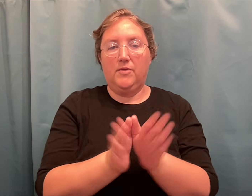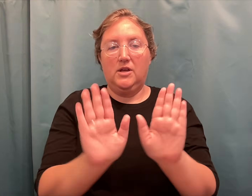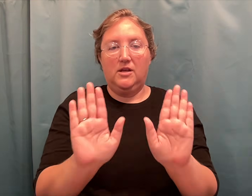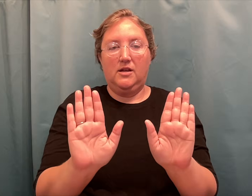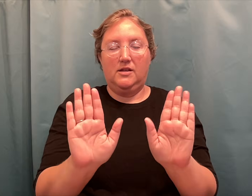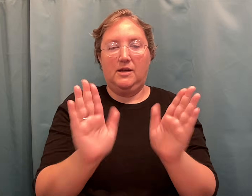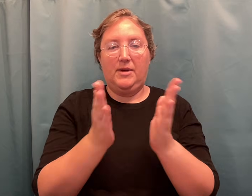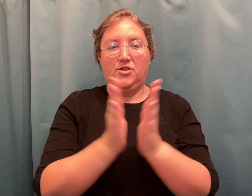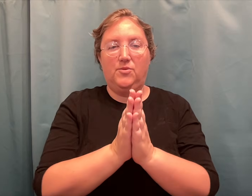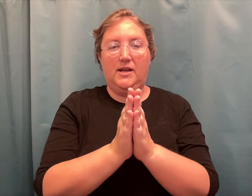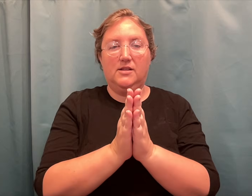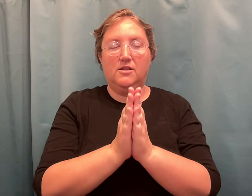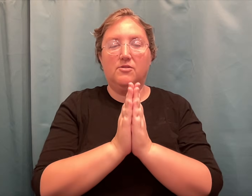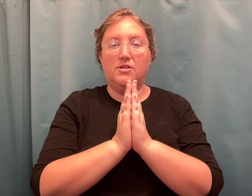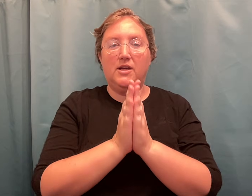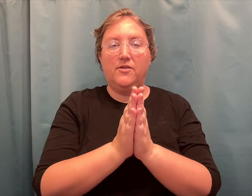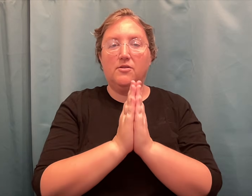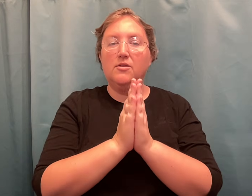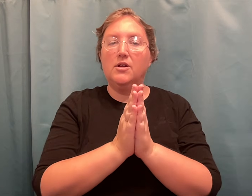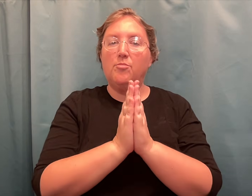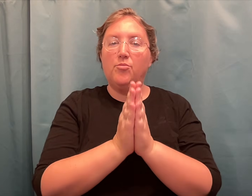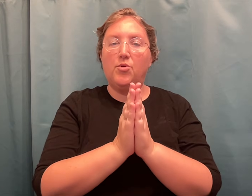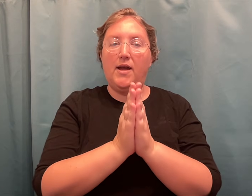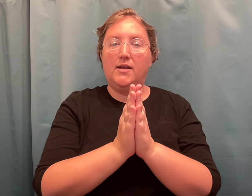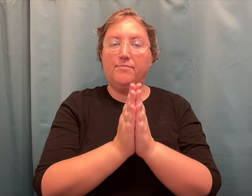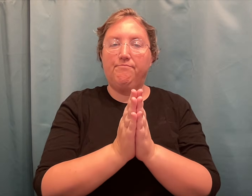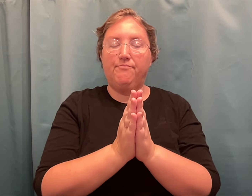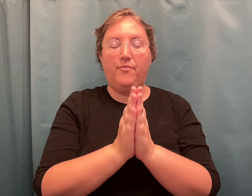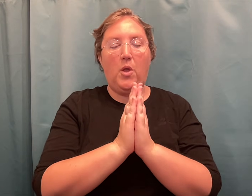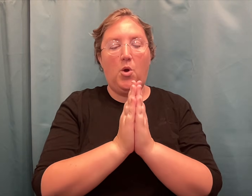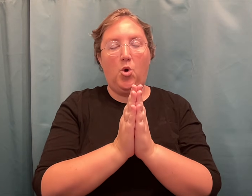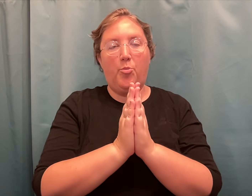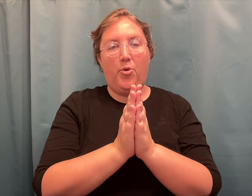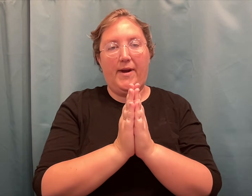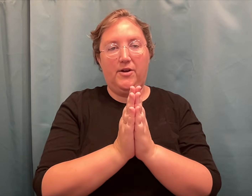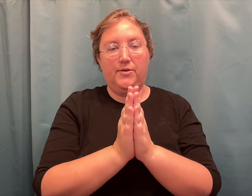prayer. I just have my 2 hands closed together. Pray or prayer.